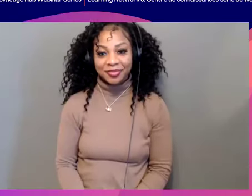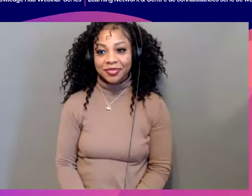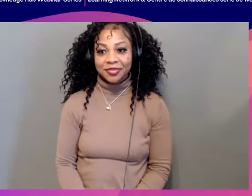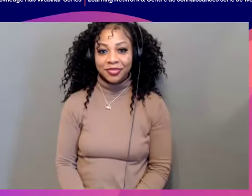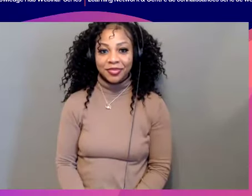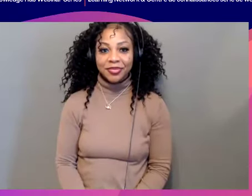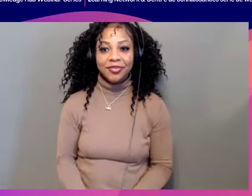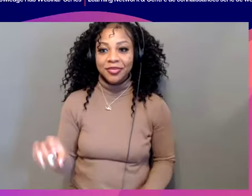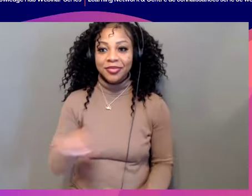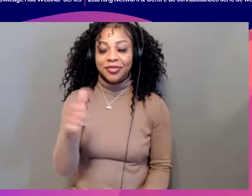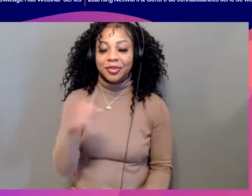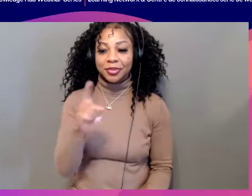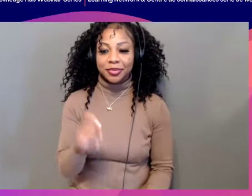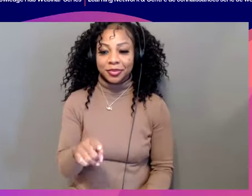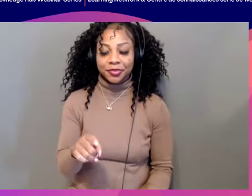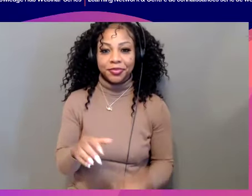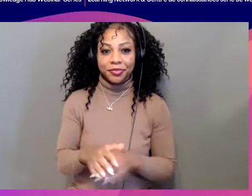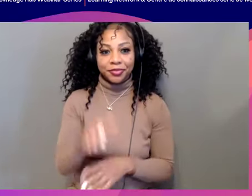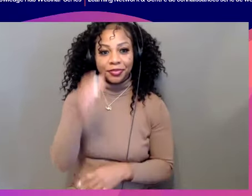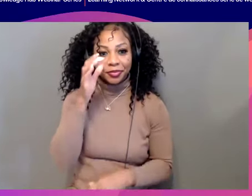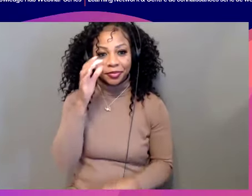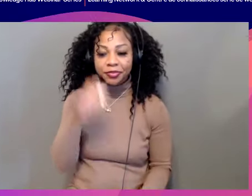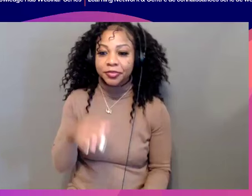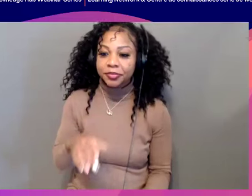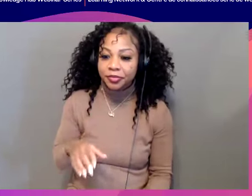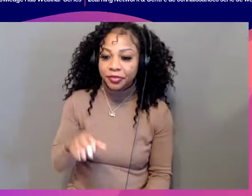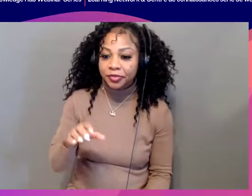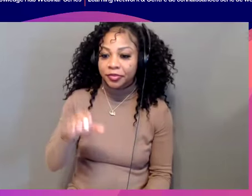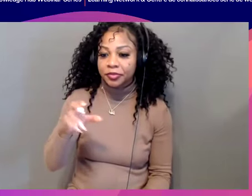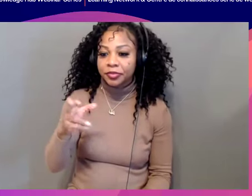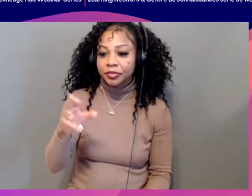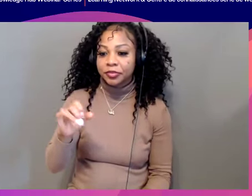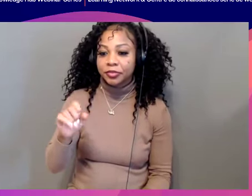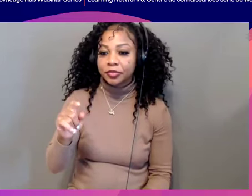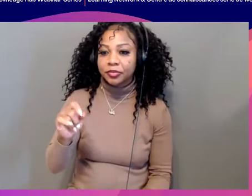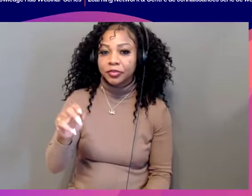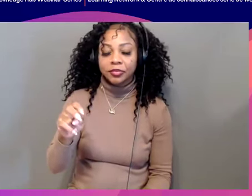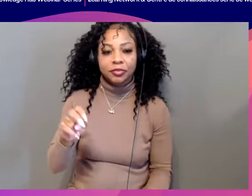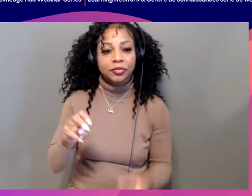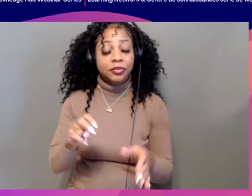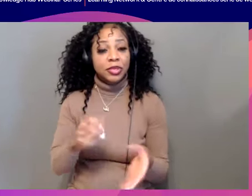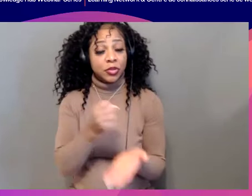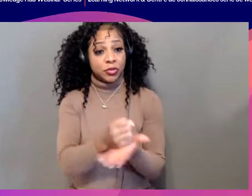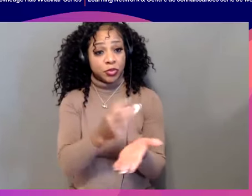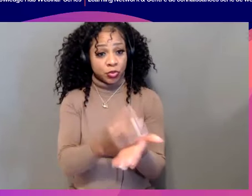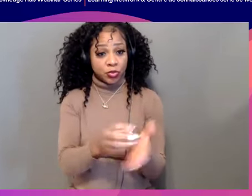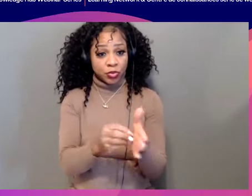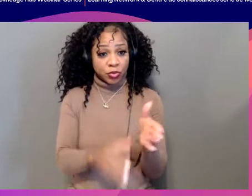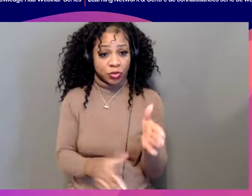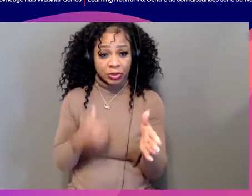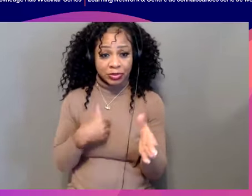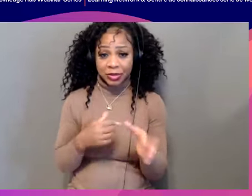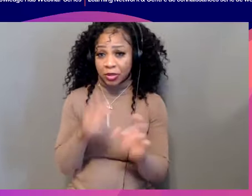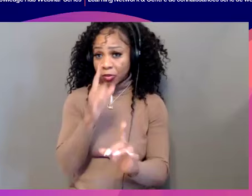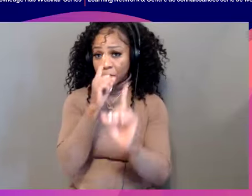There is another question here, Christine, about a student. As a social worker student who is planning to work